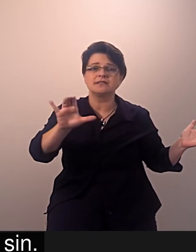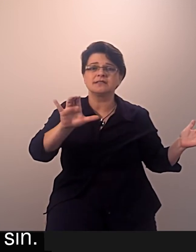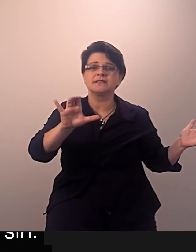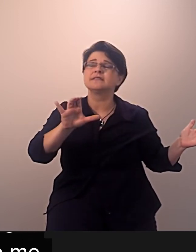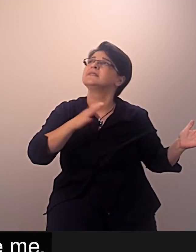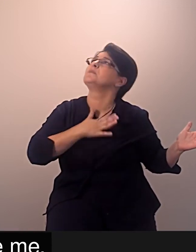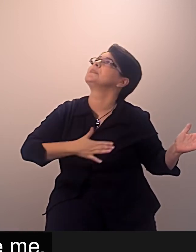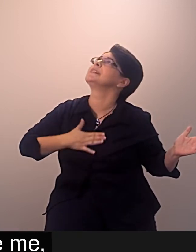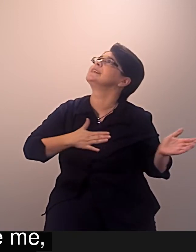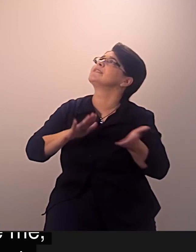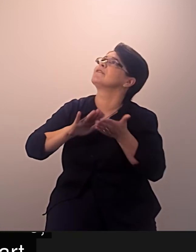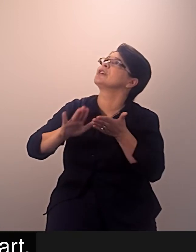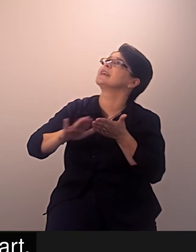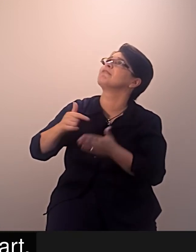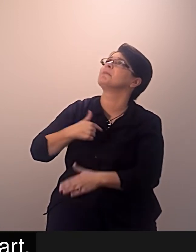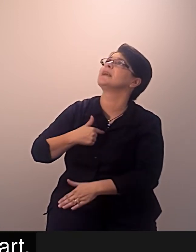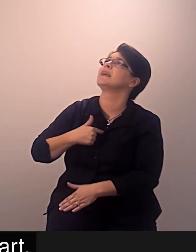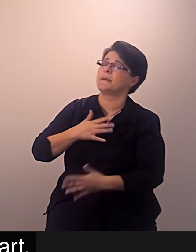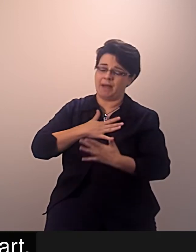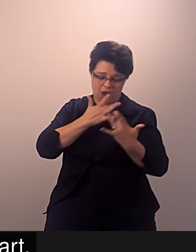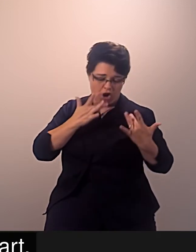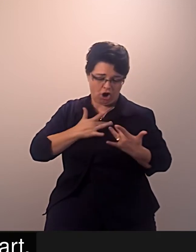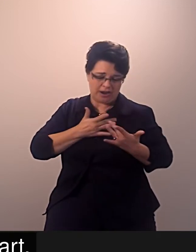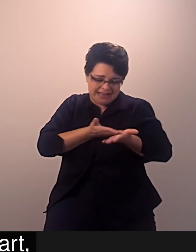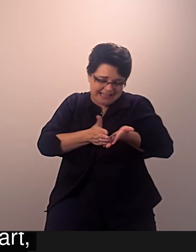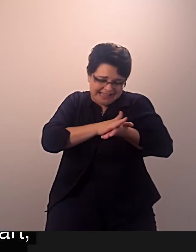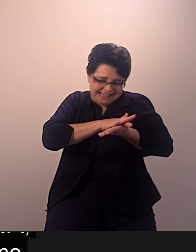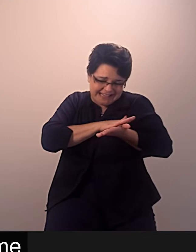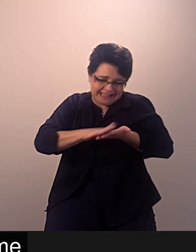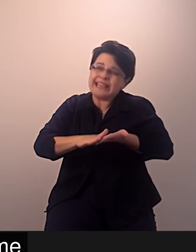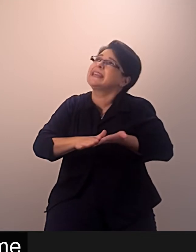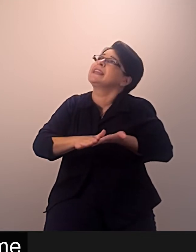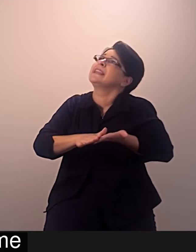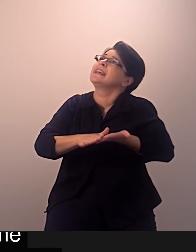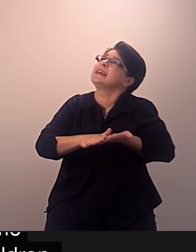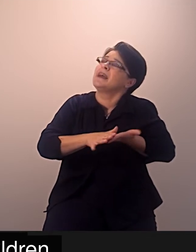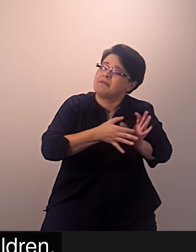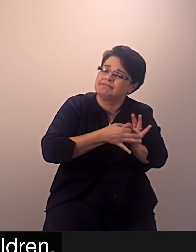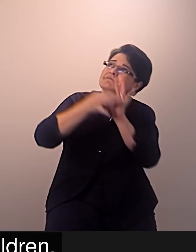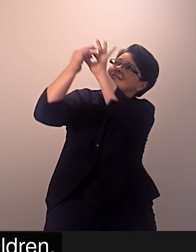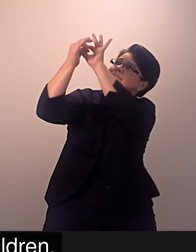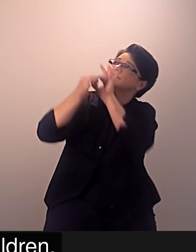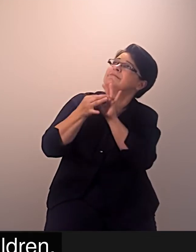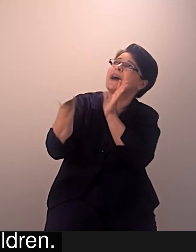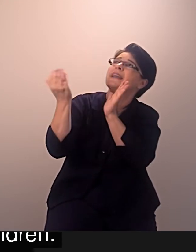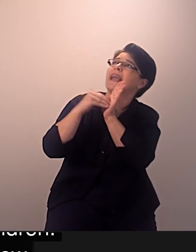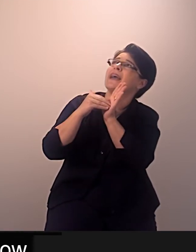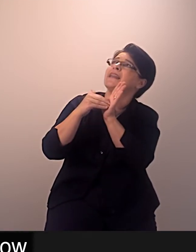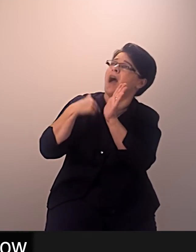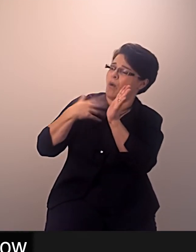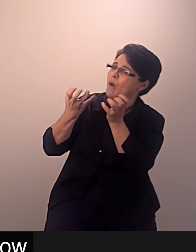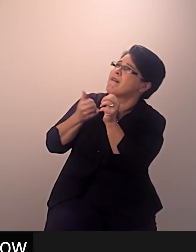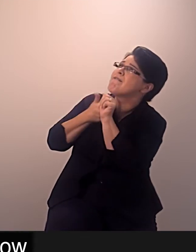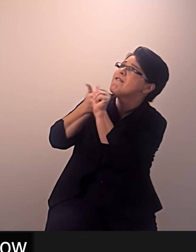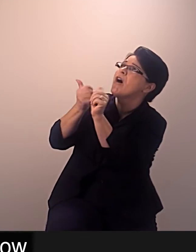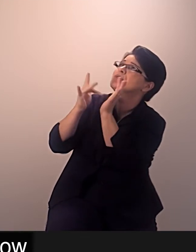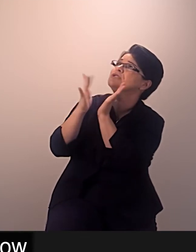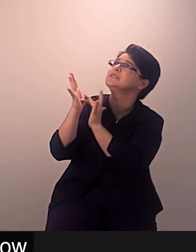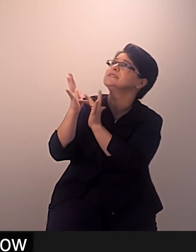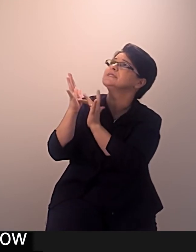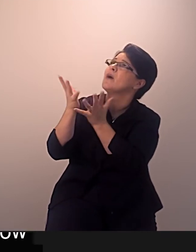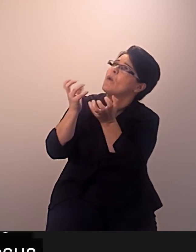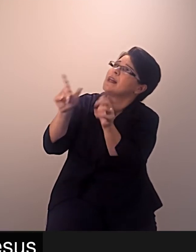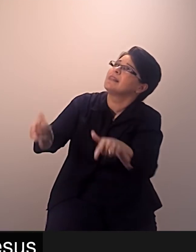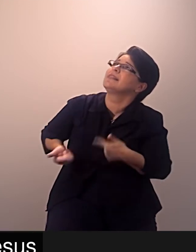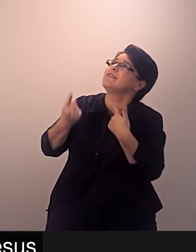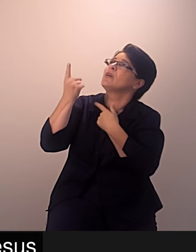my heart, and make me one of your children. I want to follow the way of Jesus and come to live with